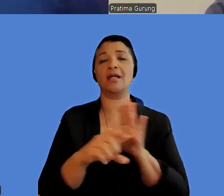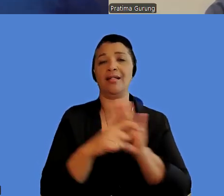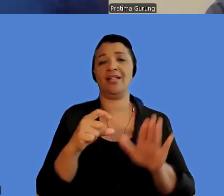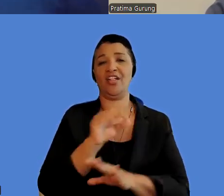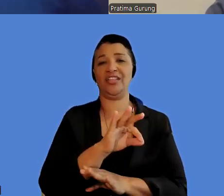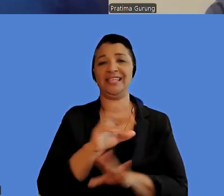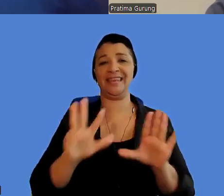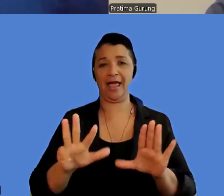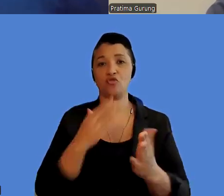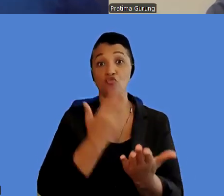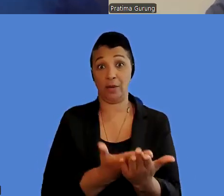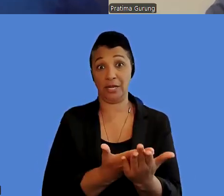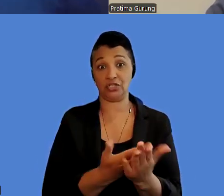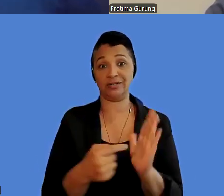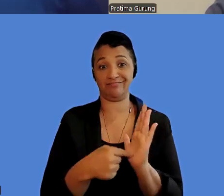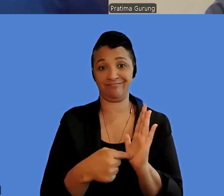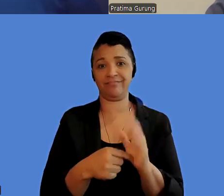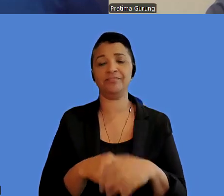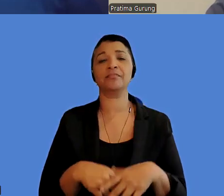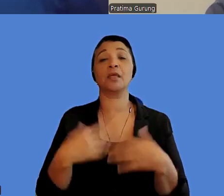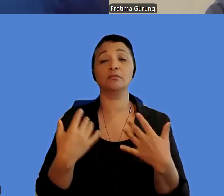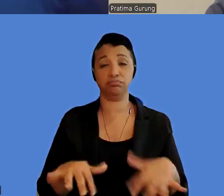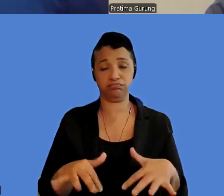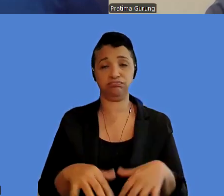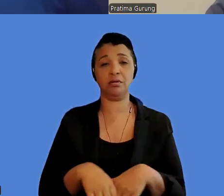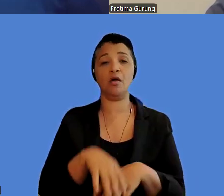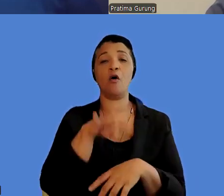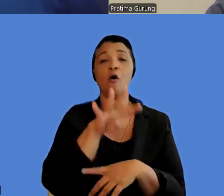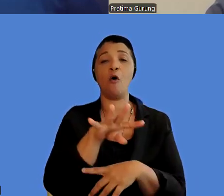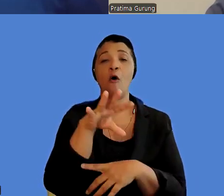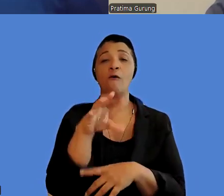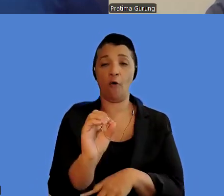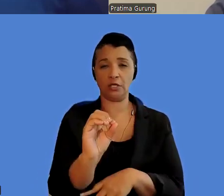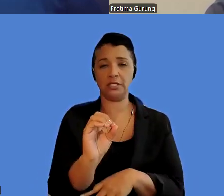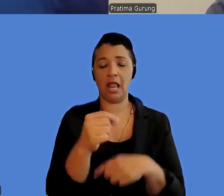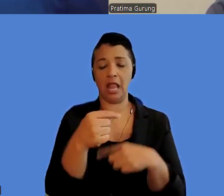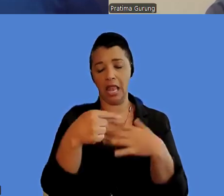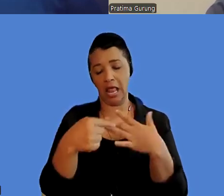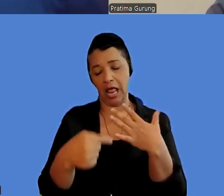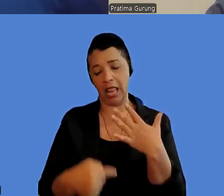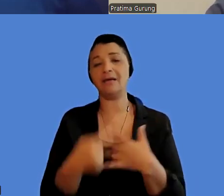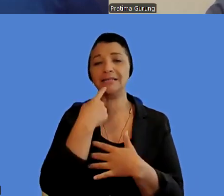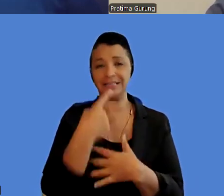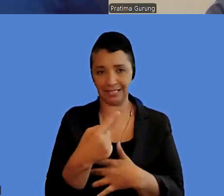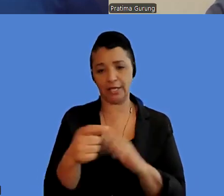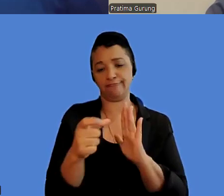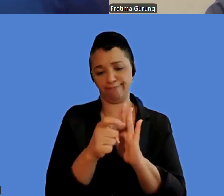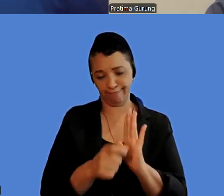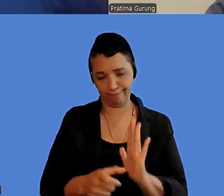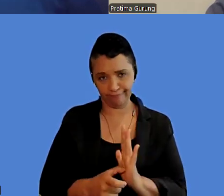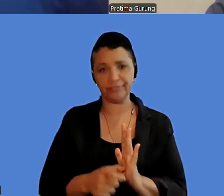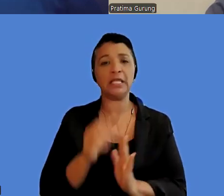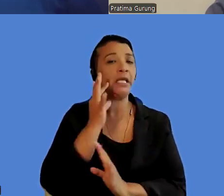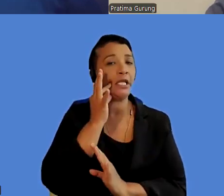which has more than 40 particular references on indigenous women and girls